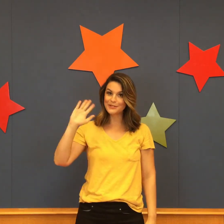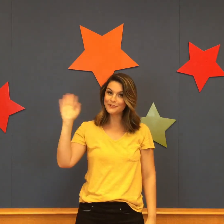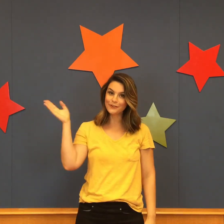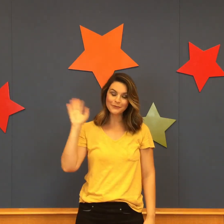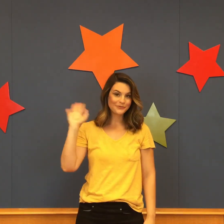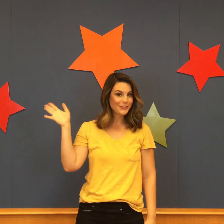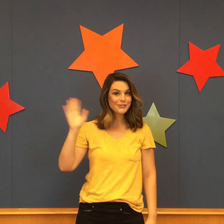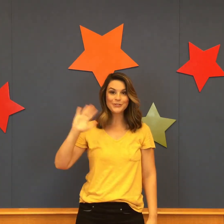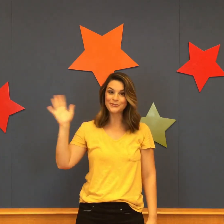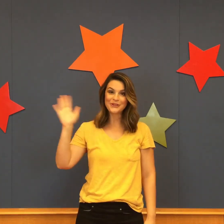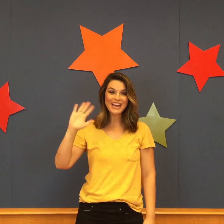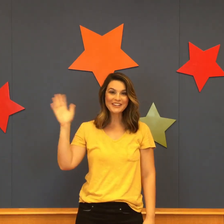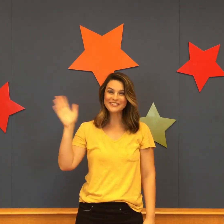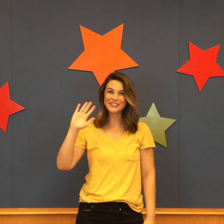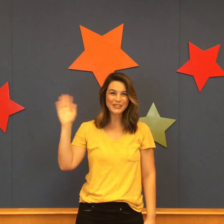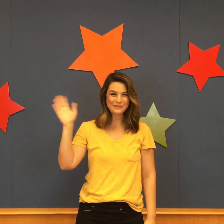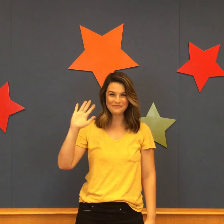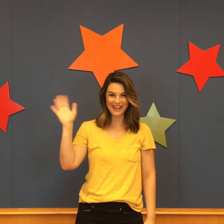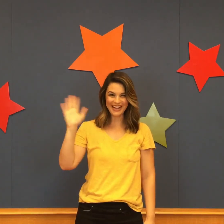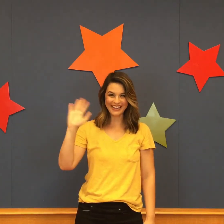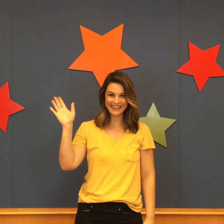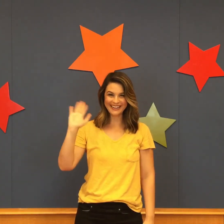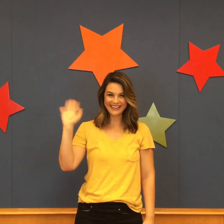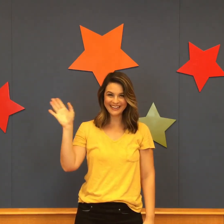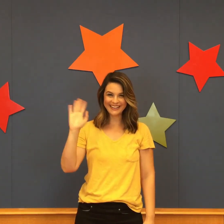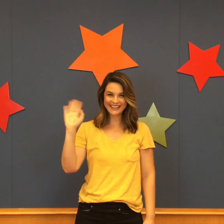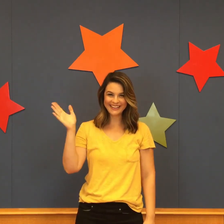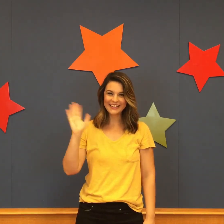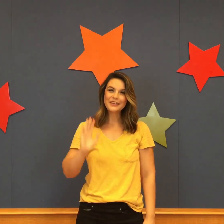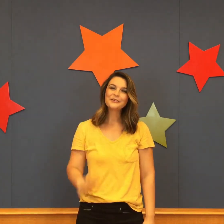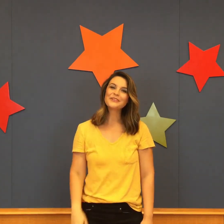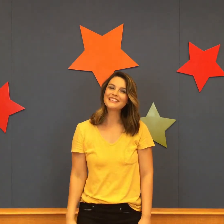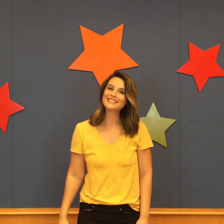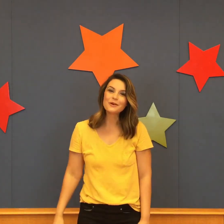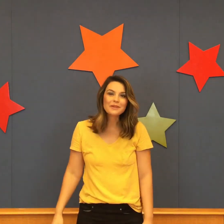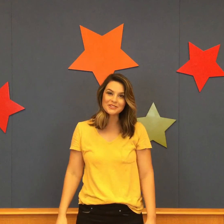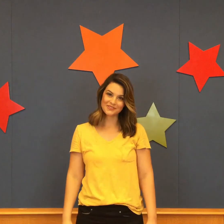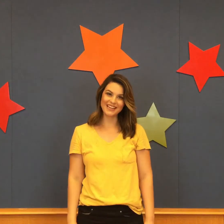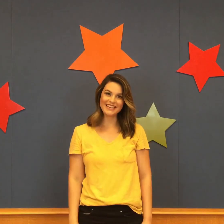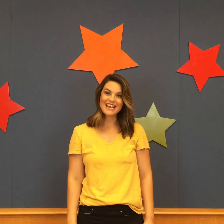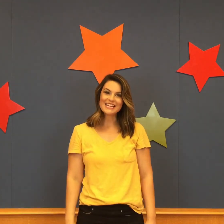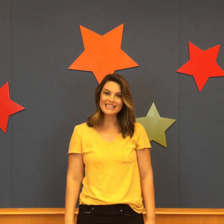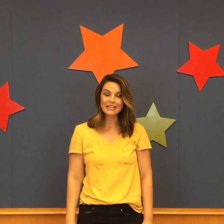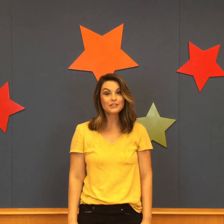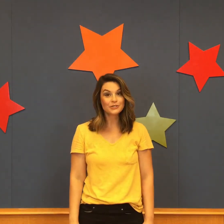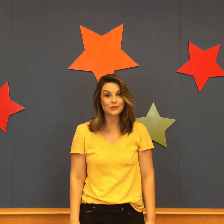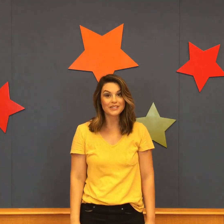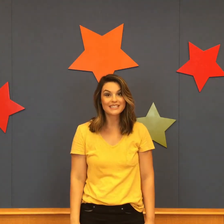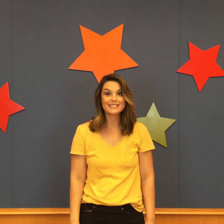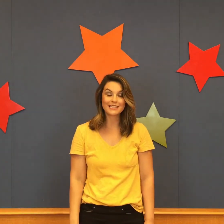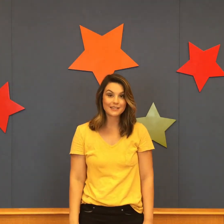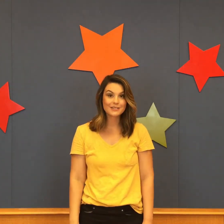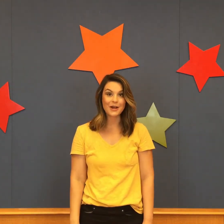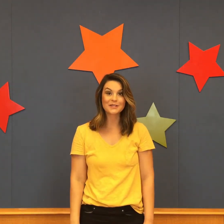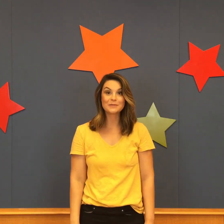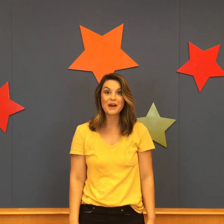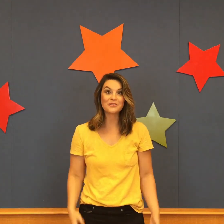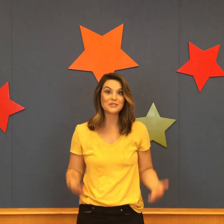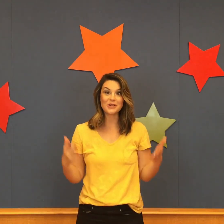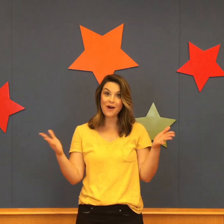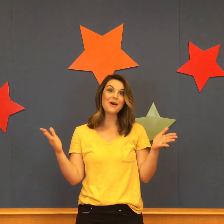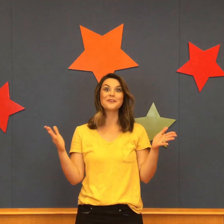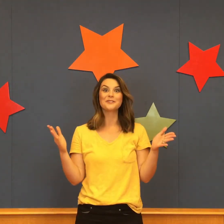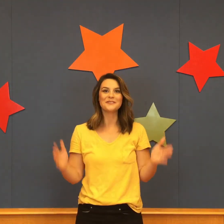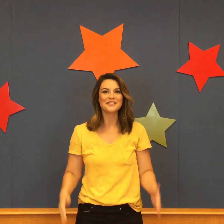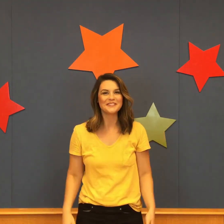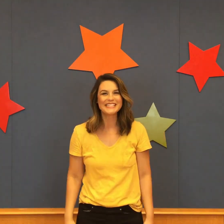Story time's over, so wave goodbye. We had so much fun telling stories and singing songs